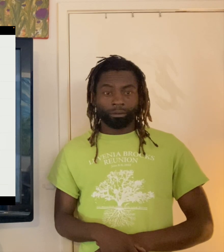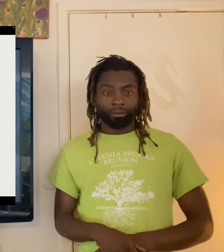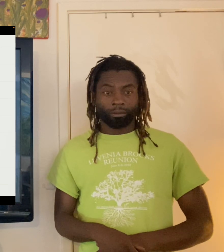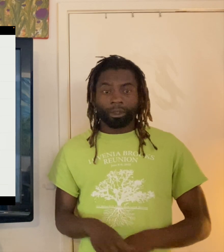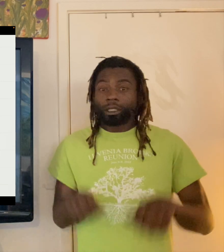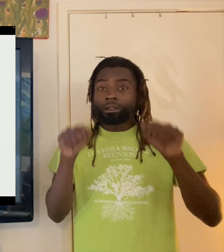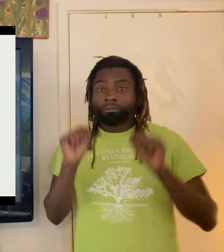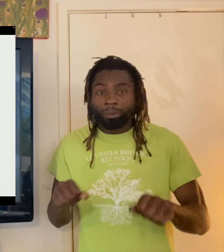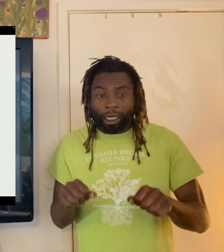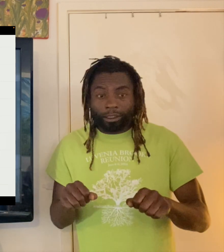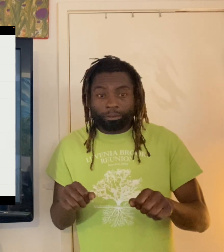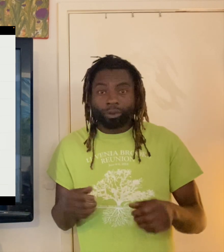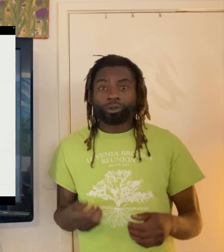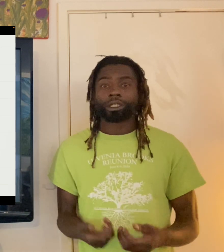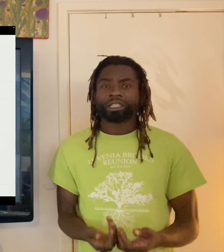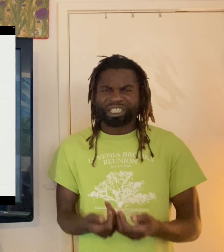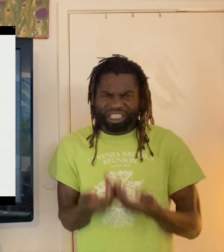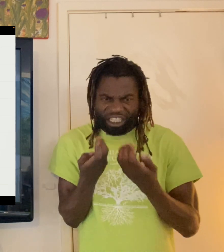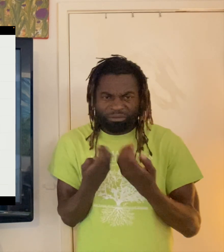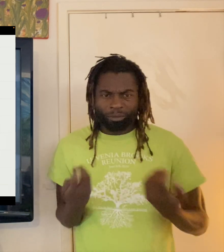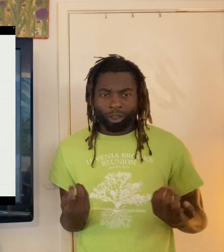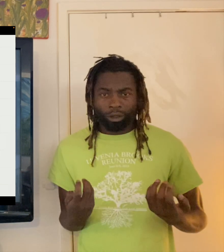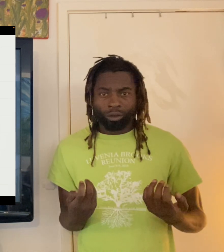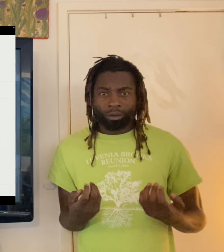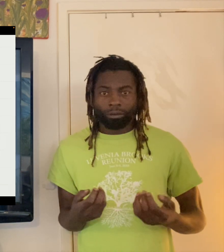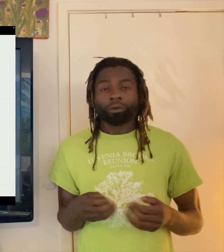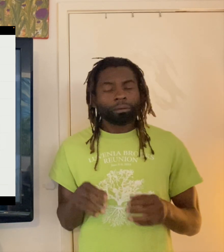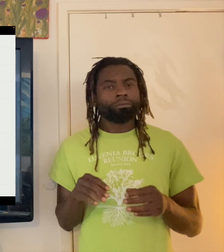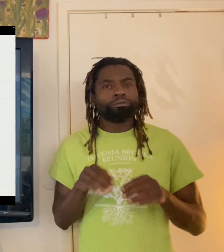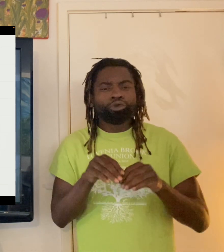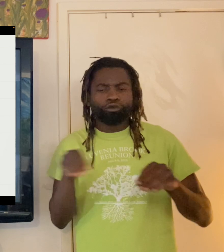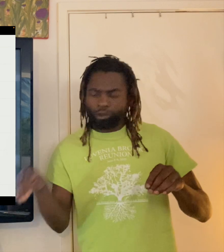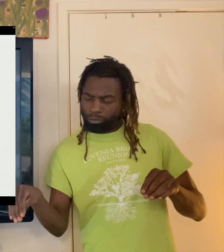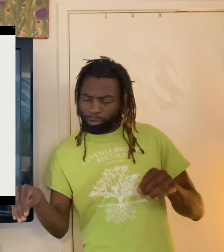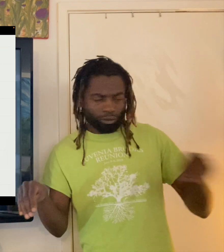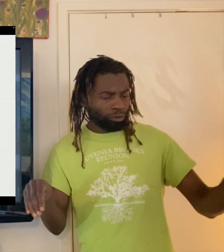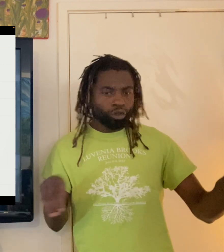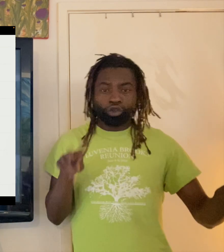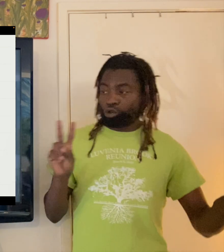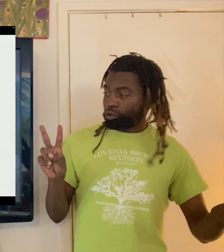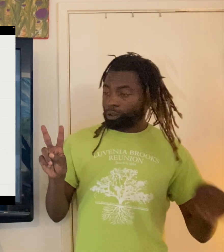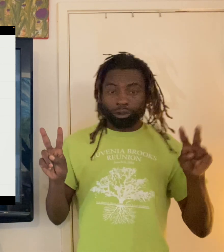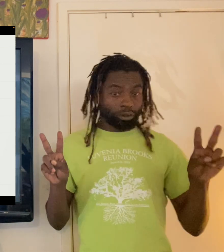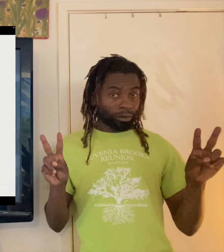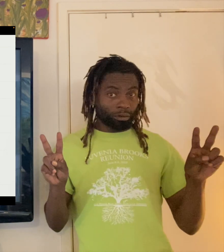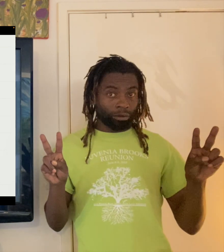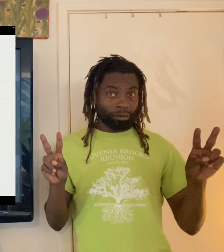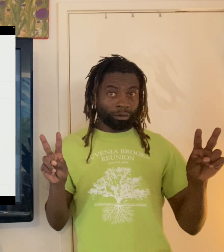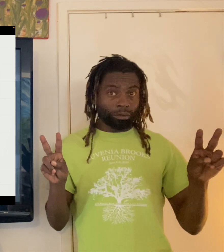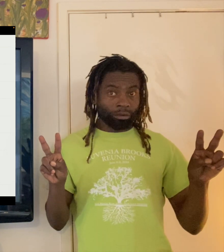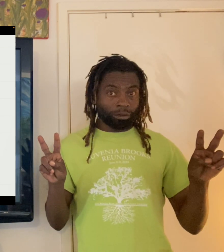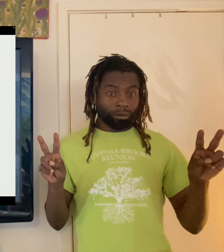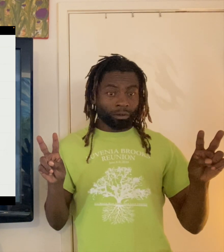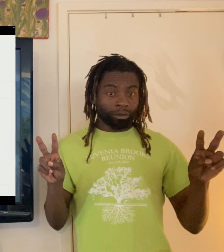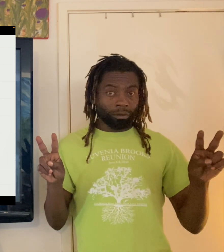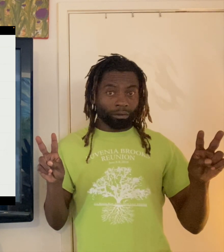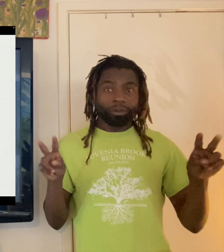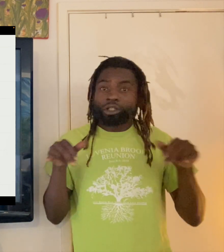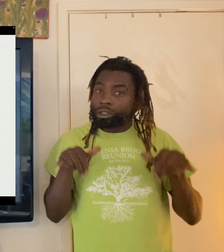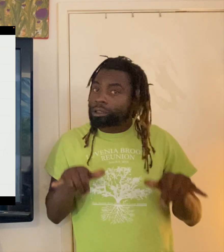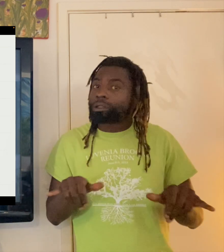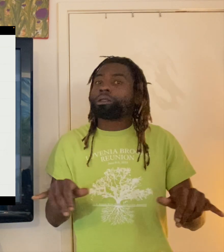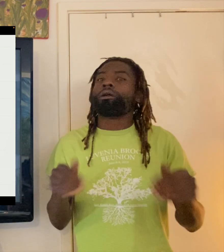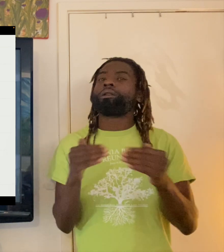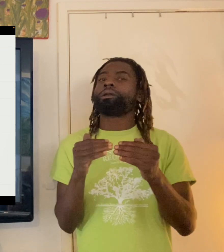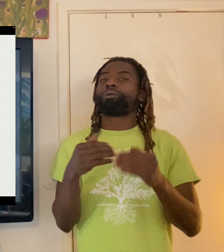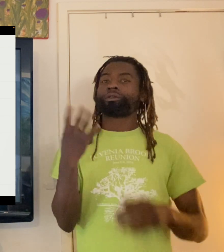apples. And we can take them apart or they can move, so we have 2 apples here and 2 apples there. But we still